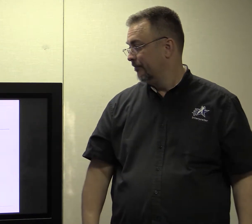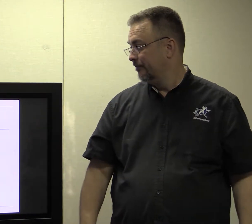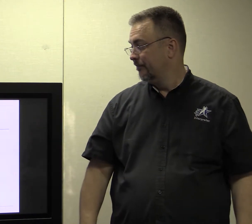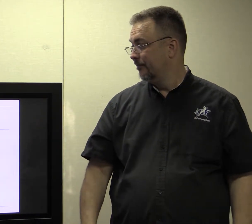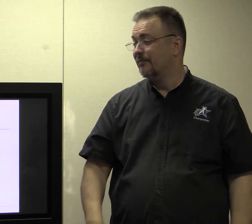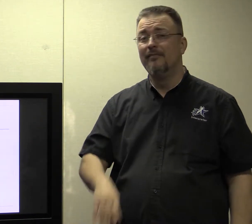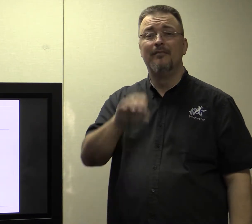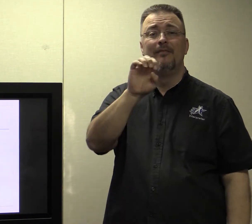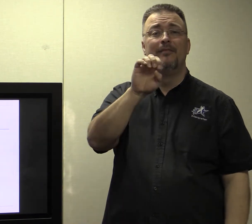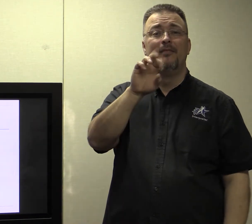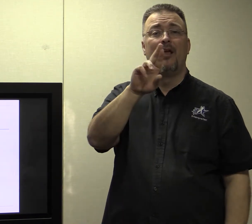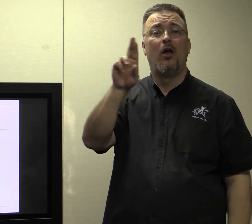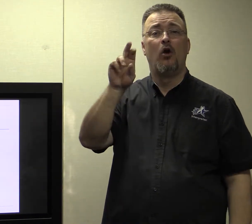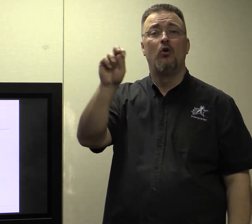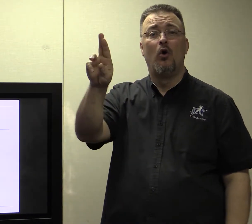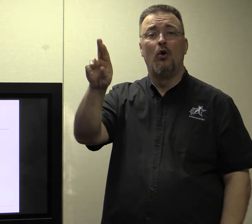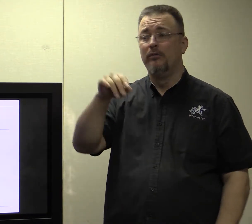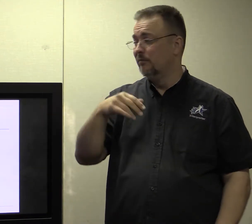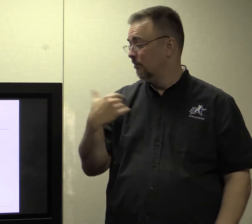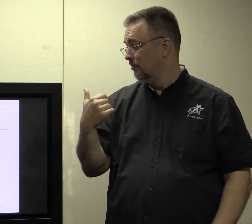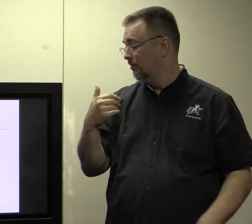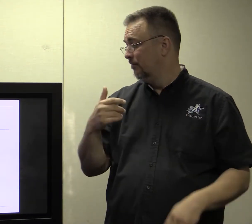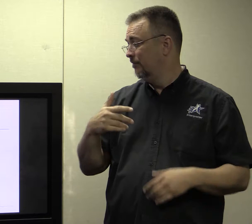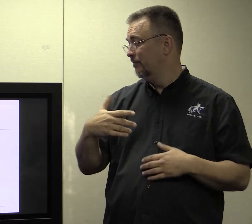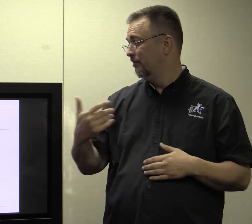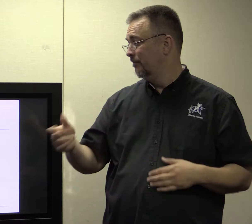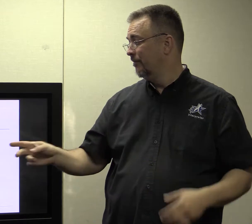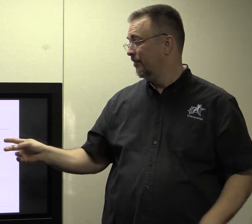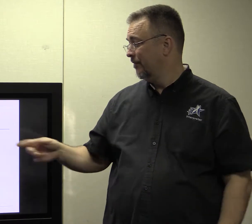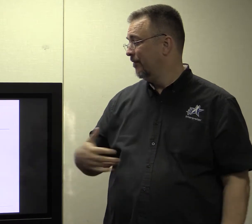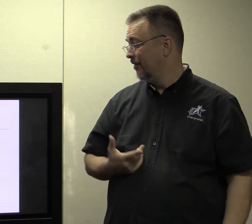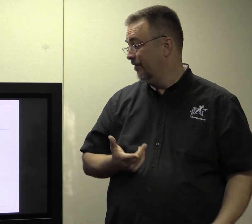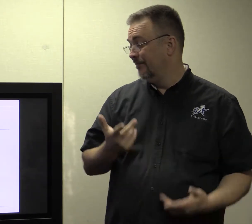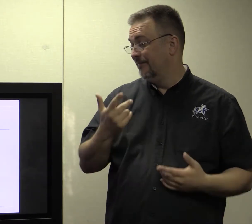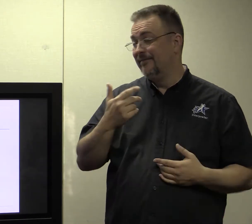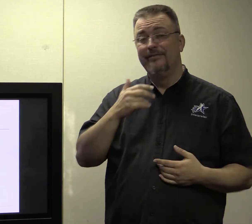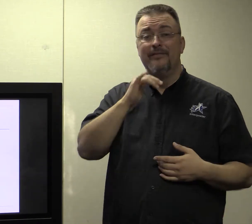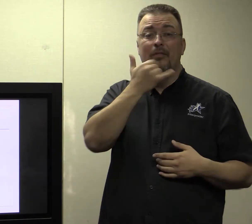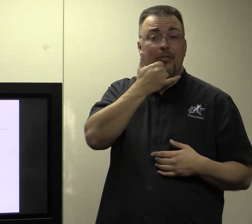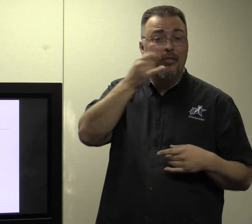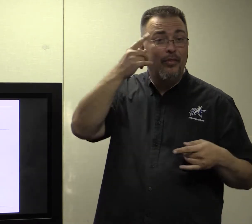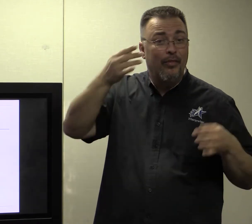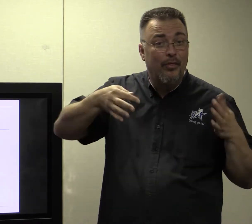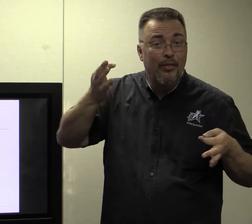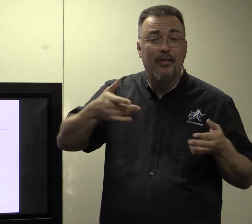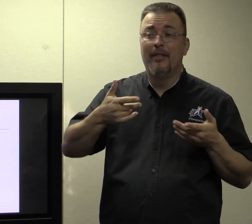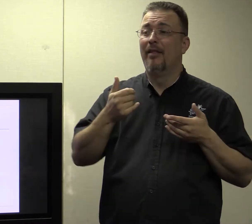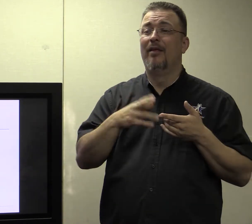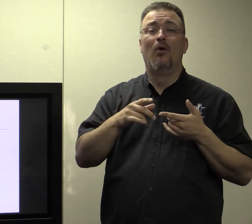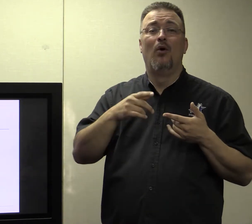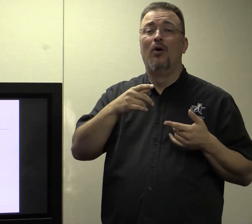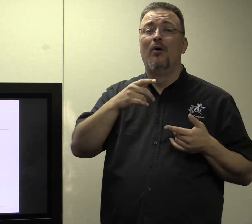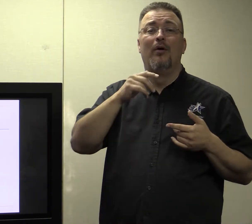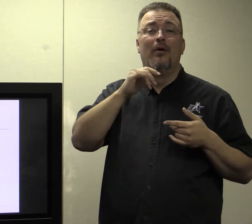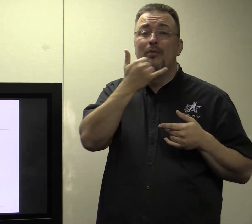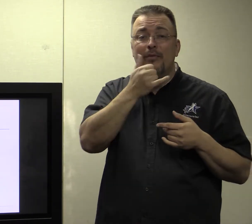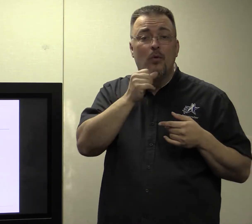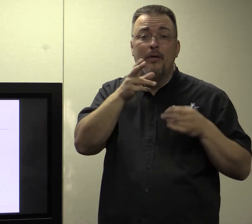Error, judge, fault resulting from defective judgment, deficient knowledge, or carelessness. That's the definition of